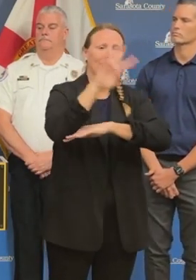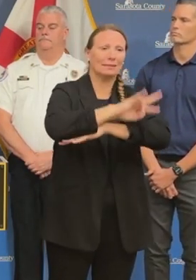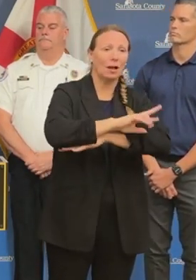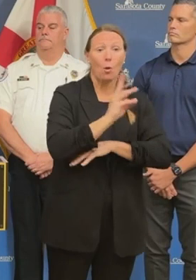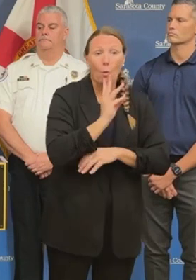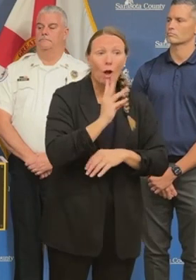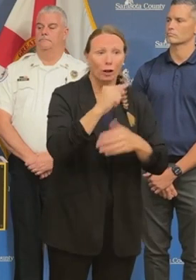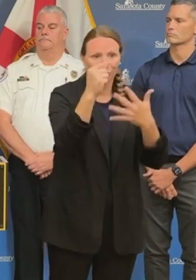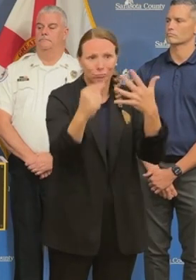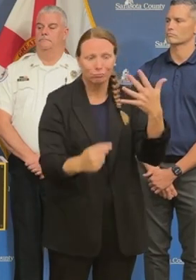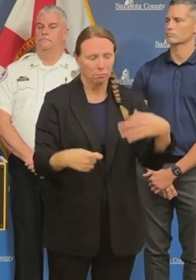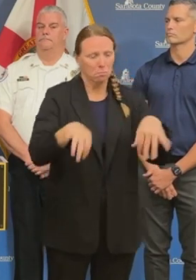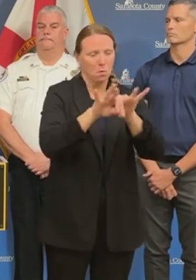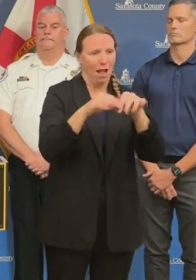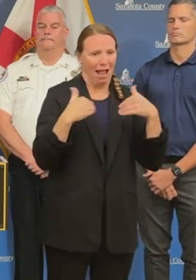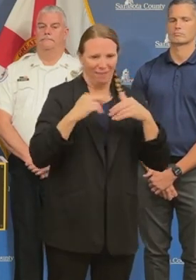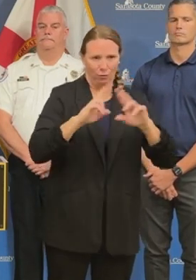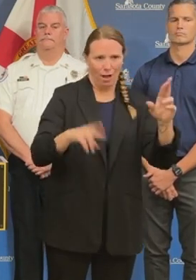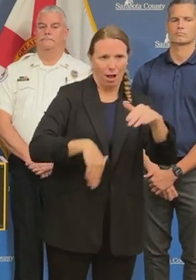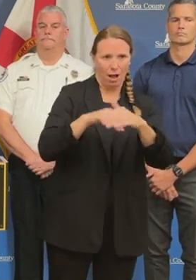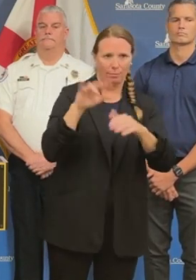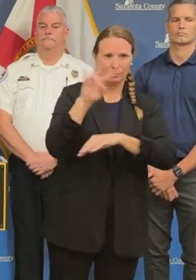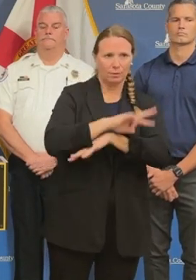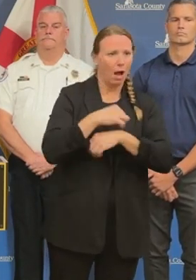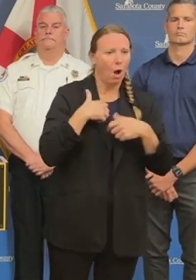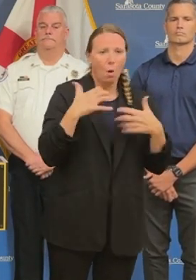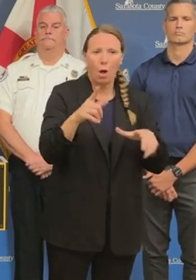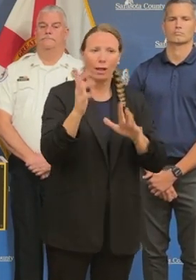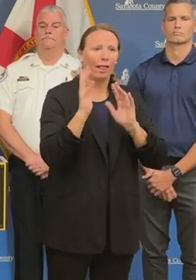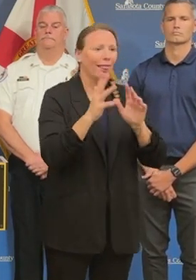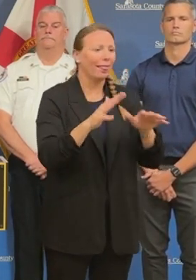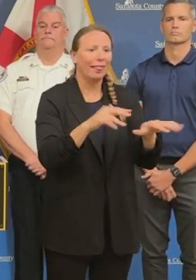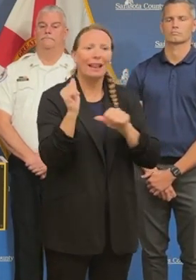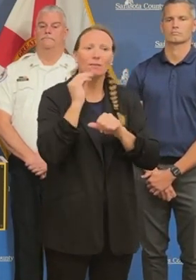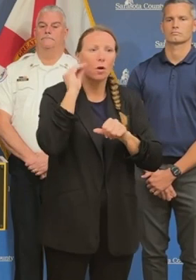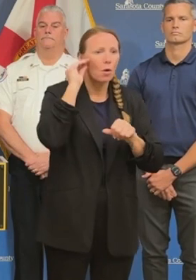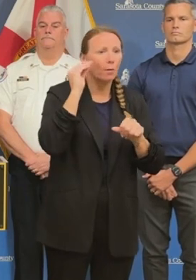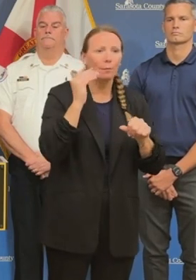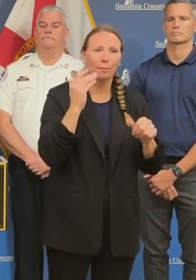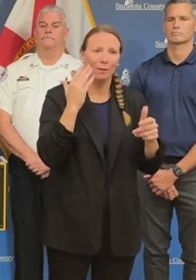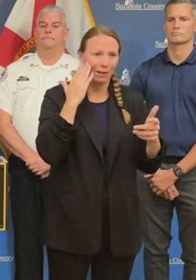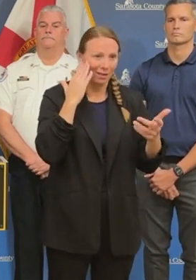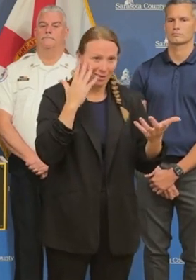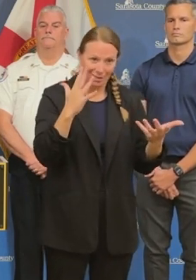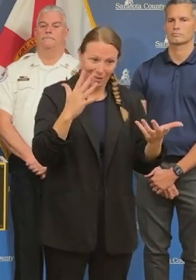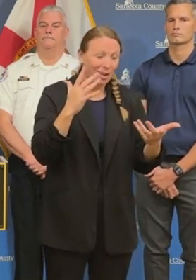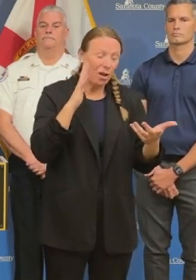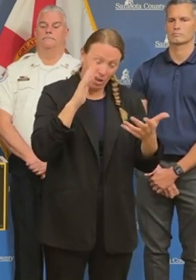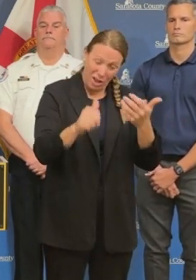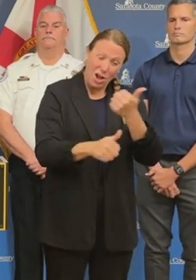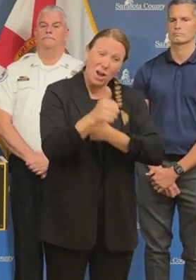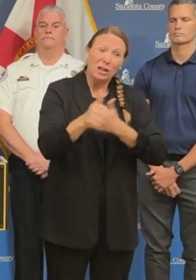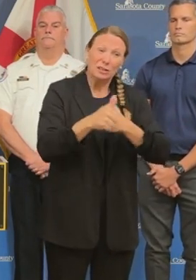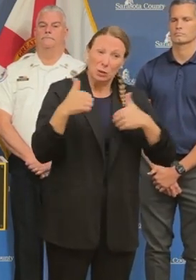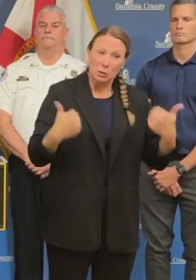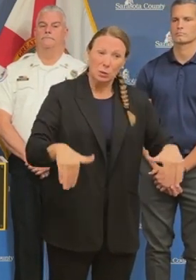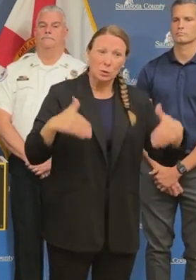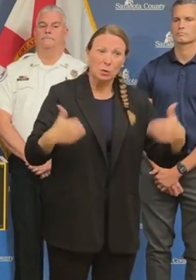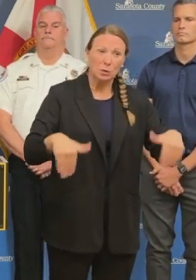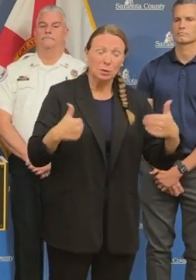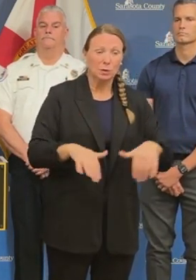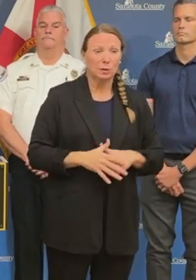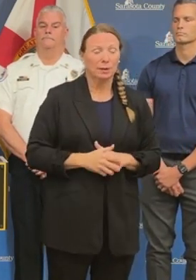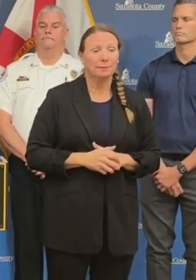home where the roads might be dangerous to head out to get supplies. Please sign up for alerts. You can do that